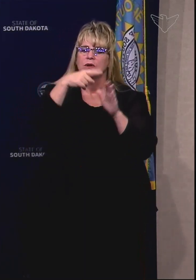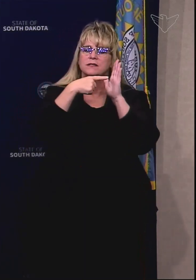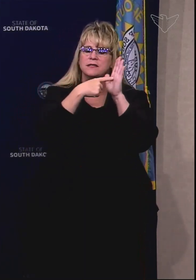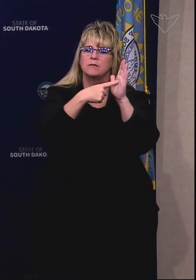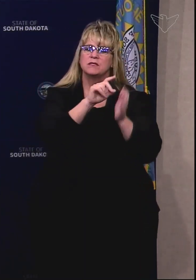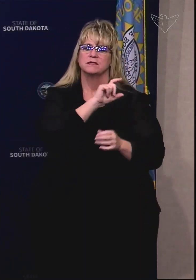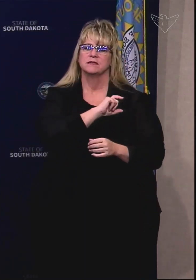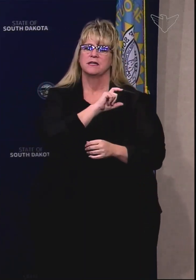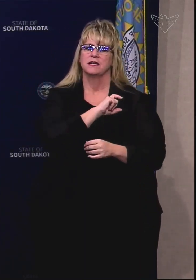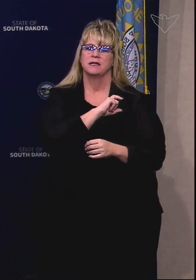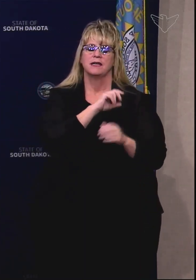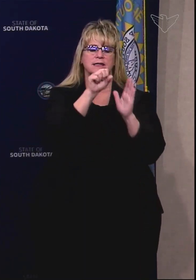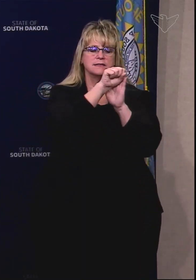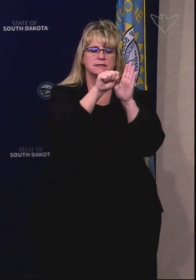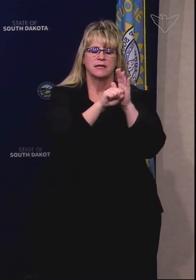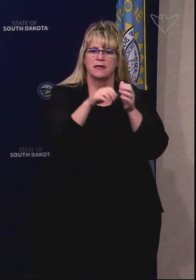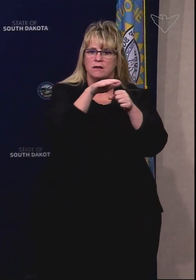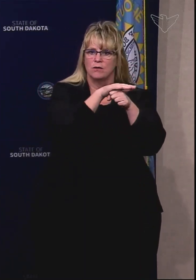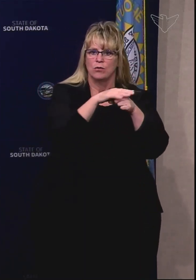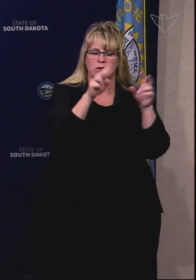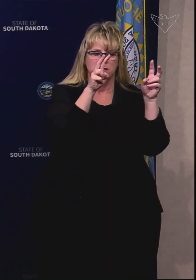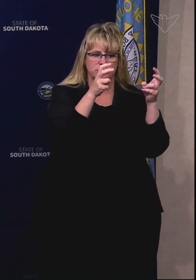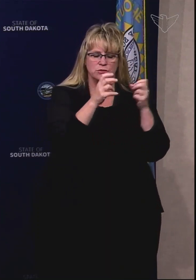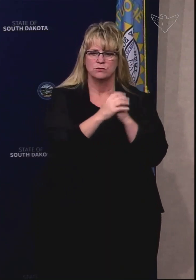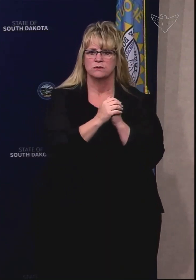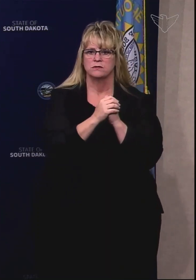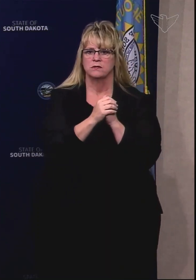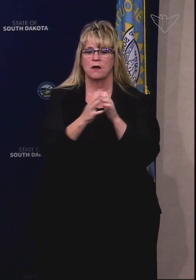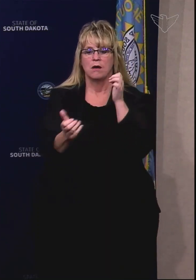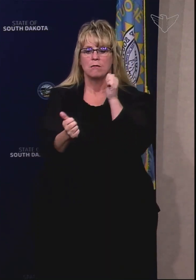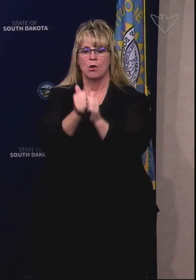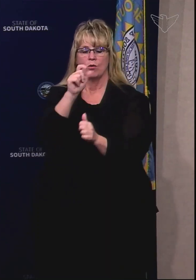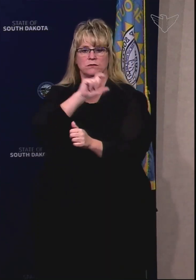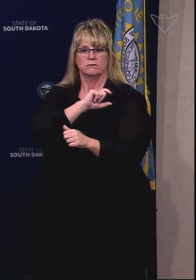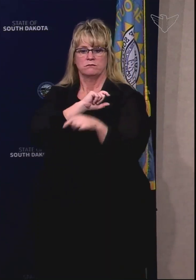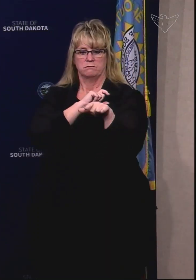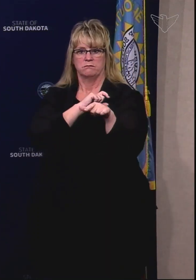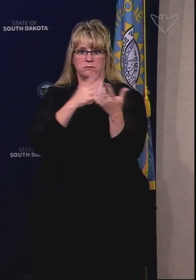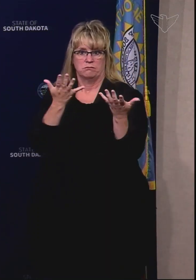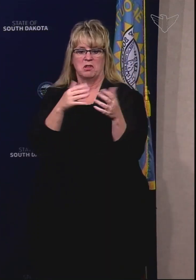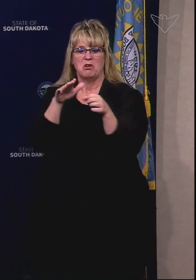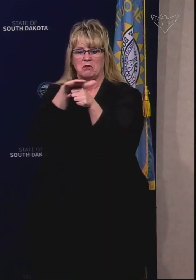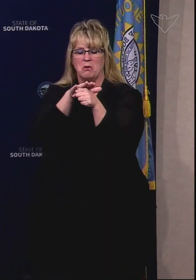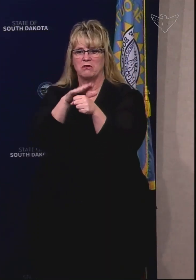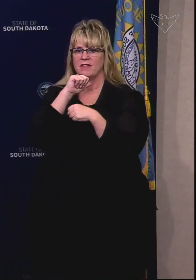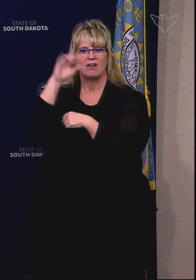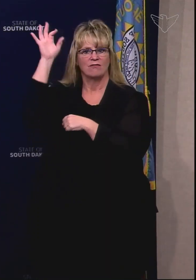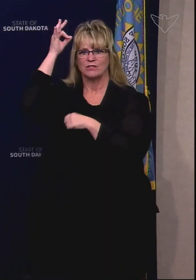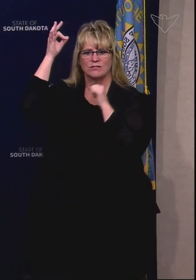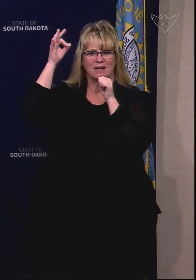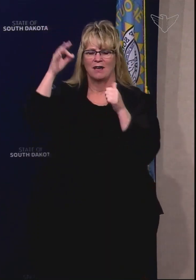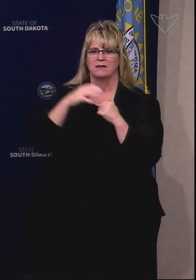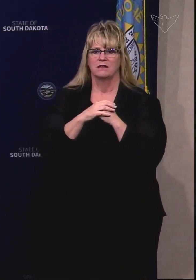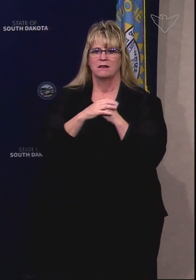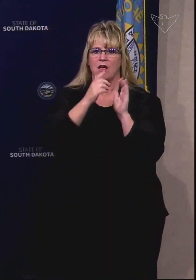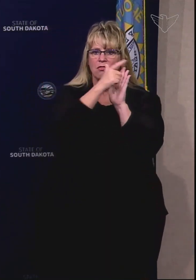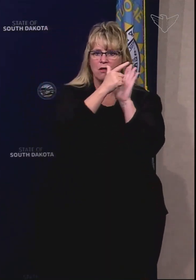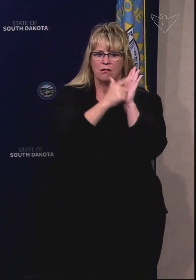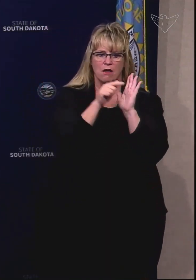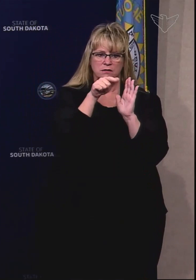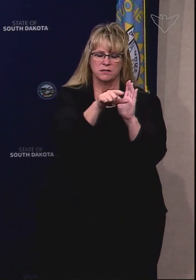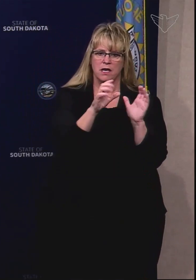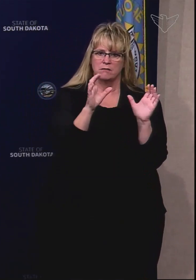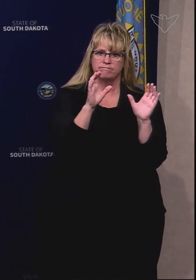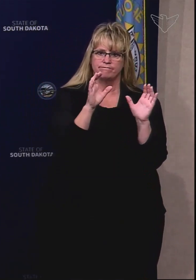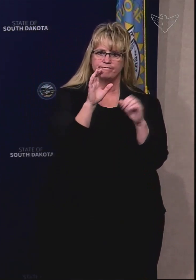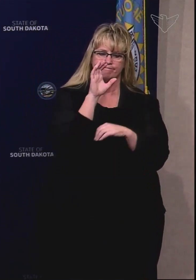a state and a local issue. The vast majority of police officers are local, they're not federal, and the laws that they